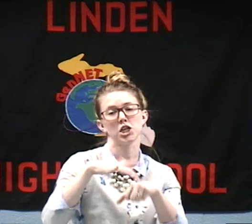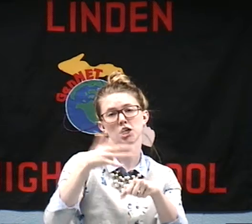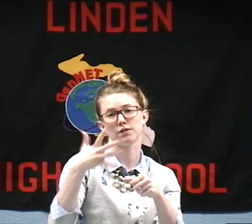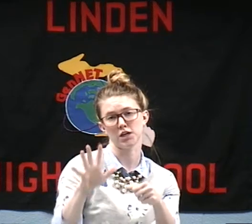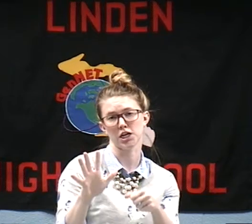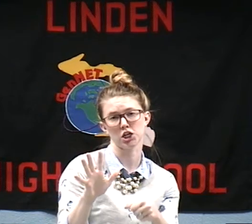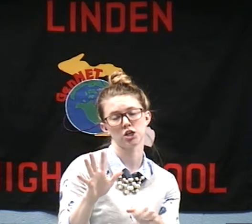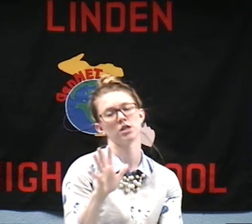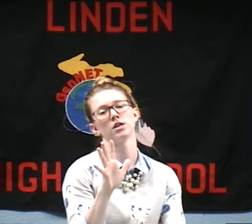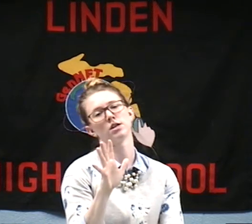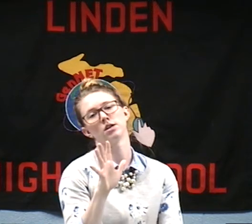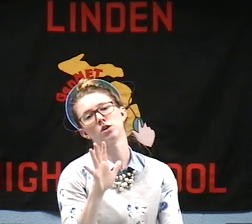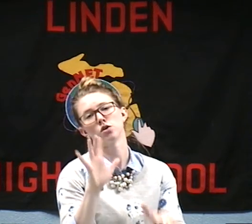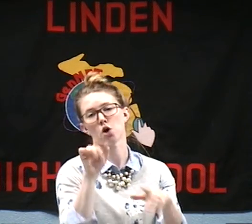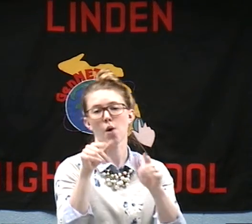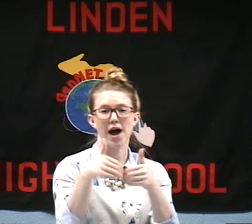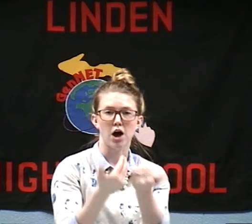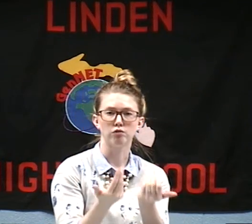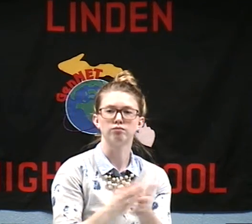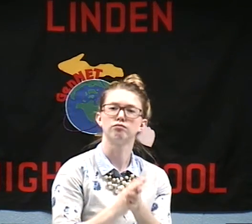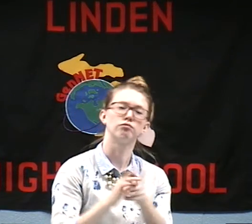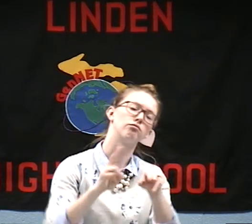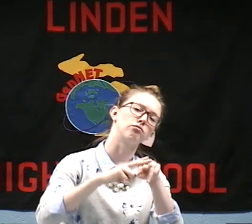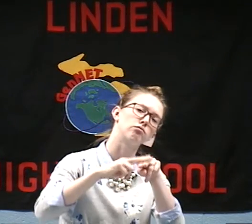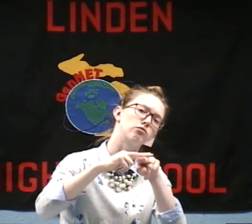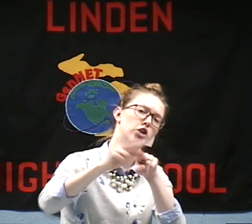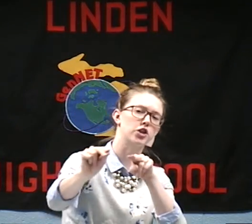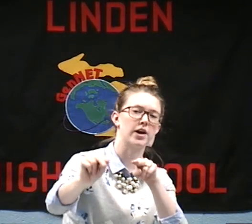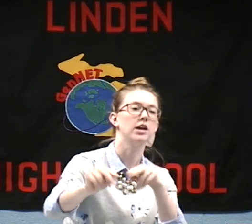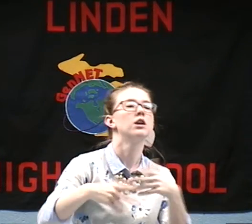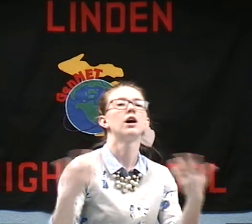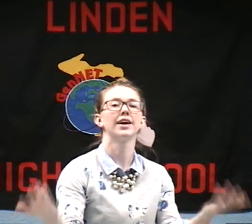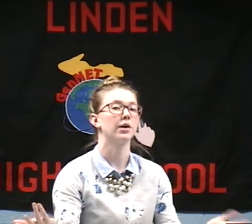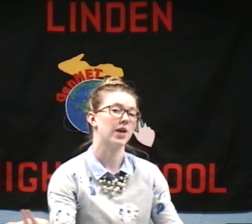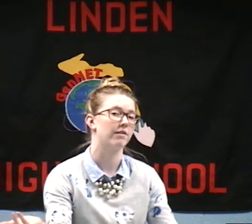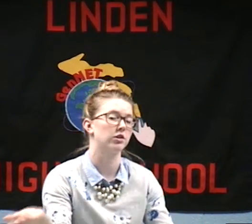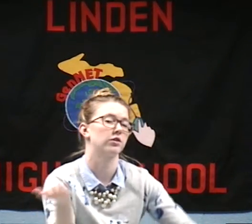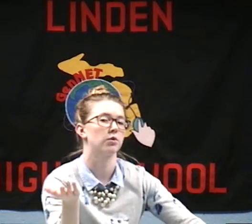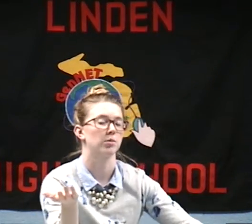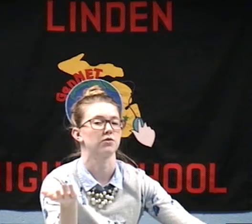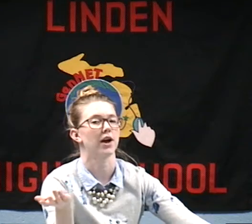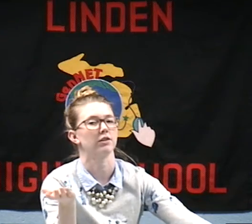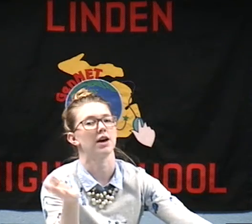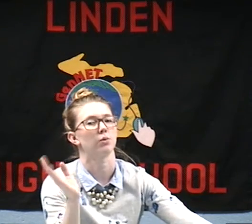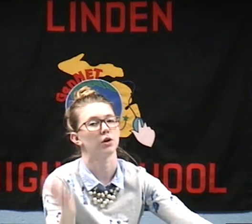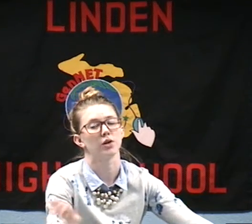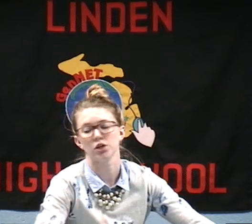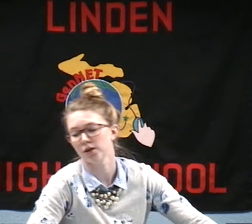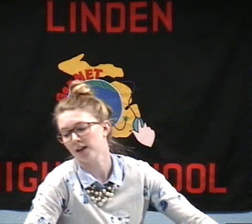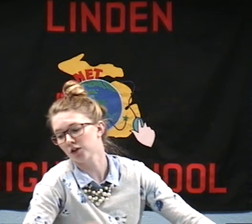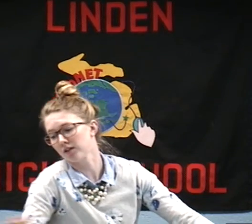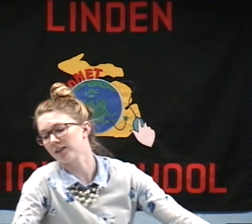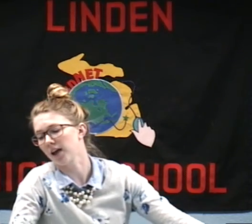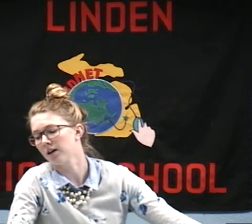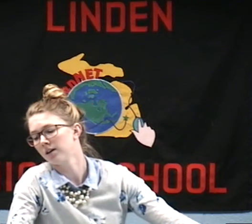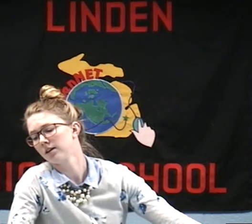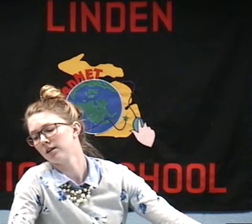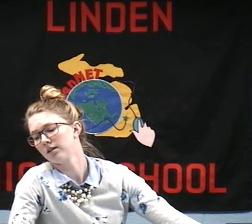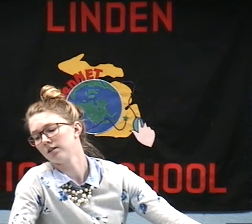touch, finish, go, how, took the train. Again, we haven't learned forms of travel yet. We're going to do that on Thursday.